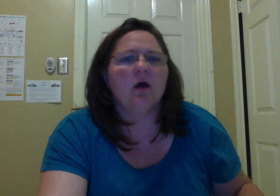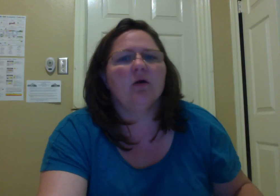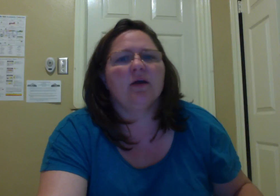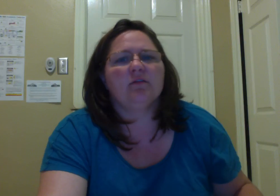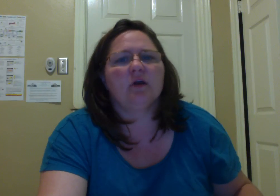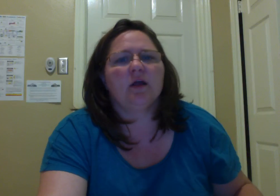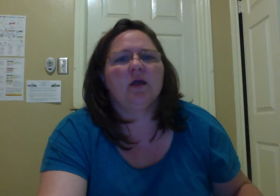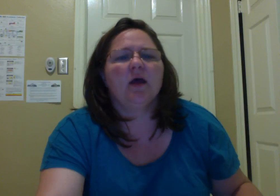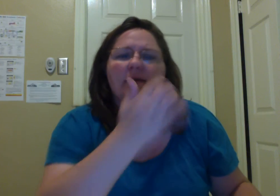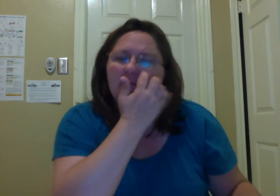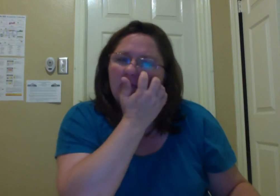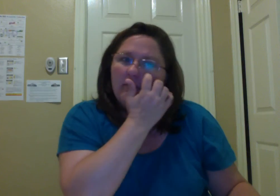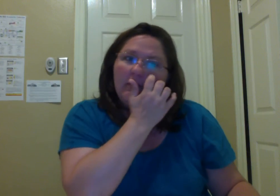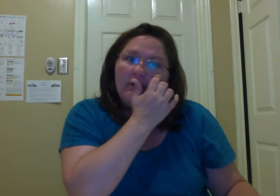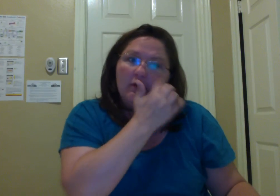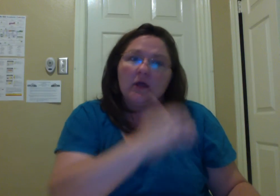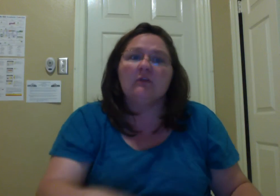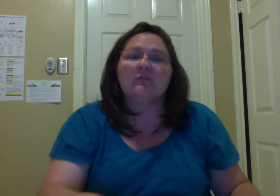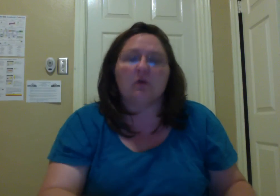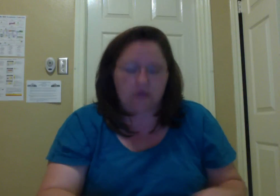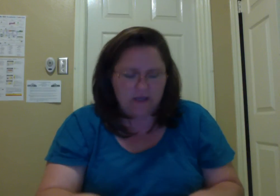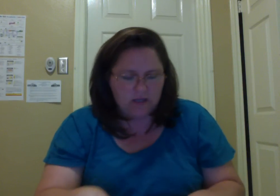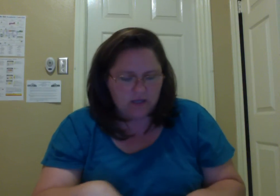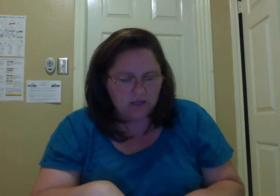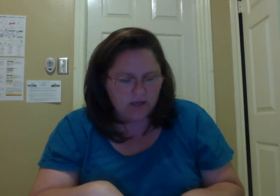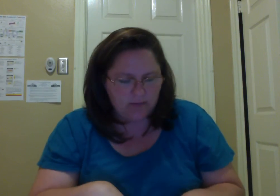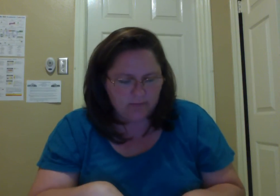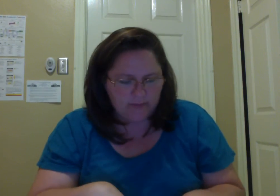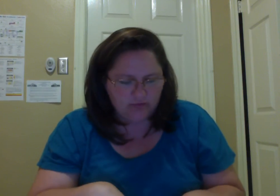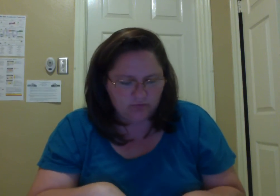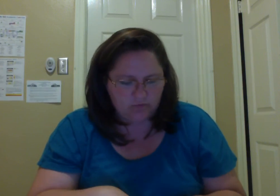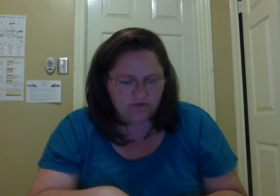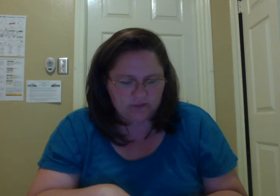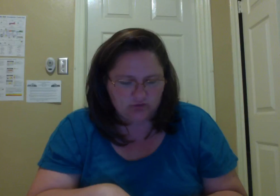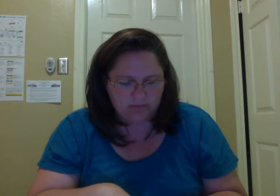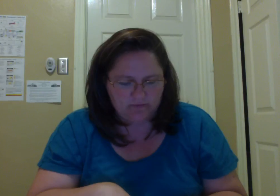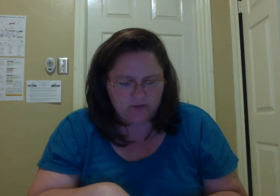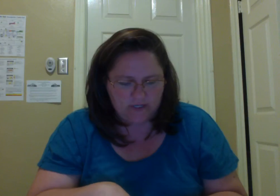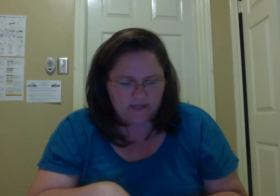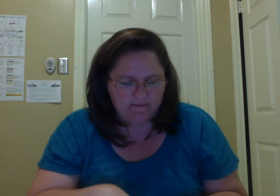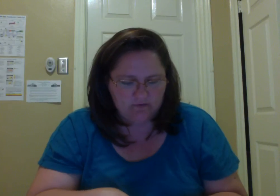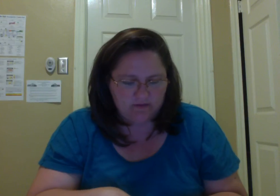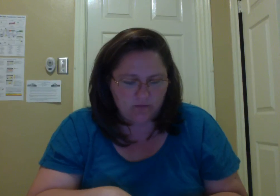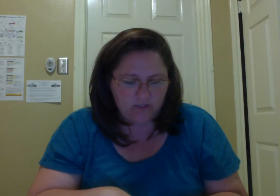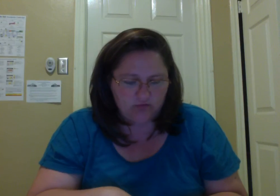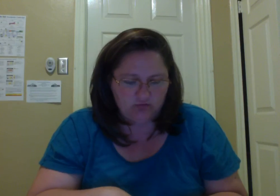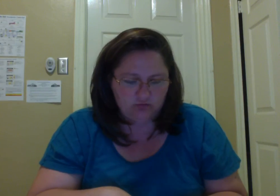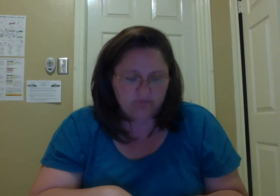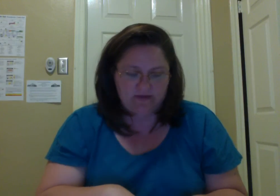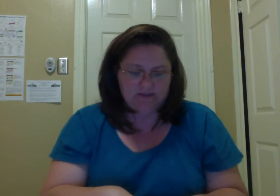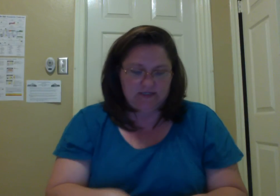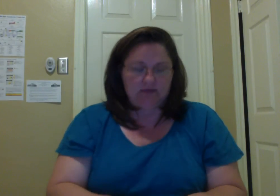Okay, sorry. I didn't type it on here. So, okay. Page 24. He's going to trip and fall again. There's nothing we can do to prevent it.